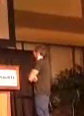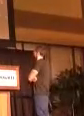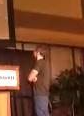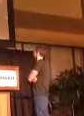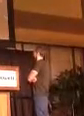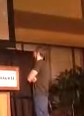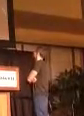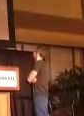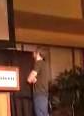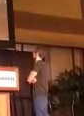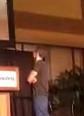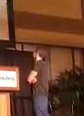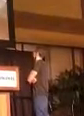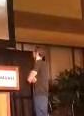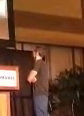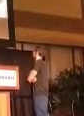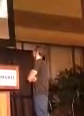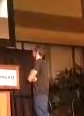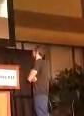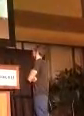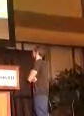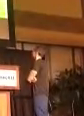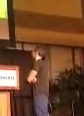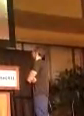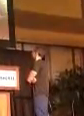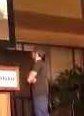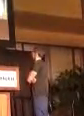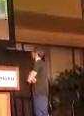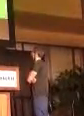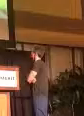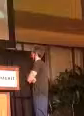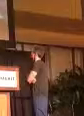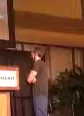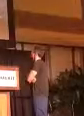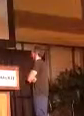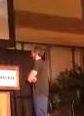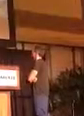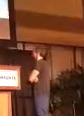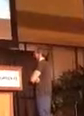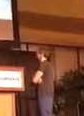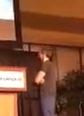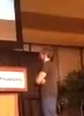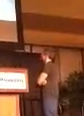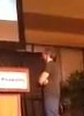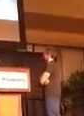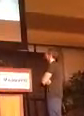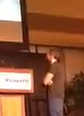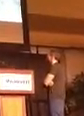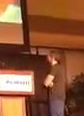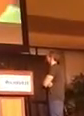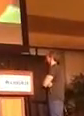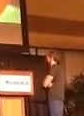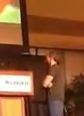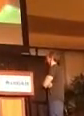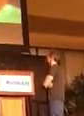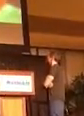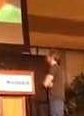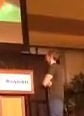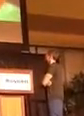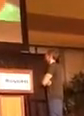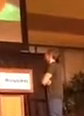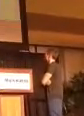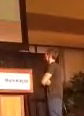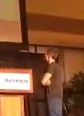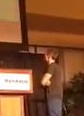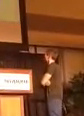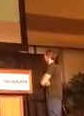nothing's gonna change at all. And see it in your face, the hope is gone